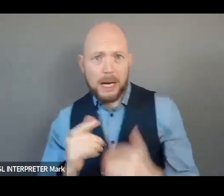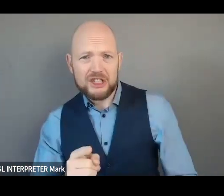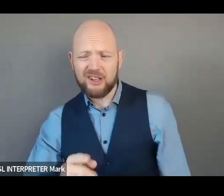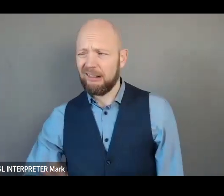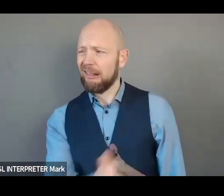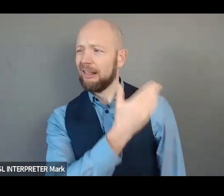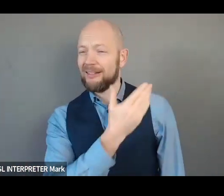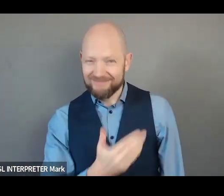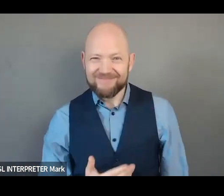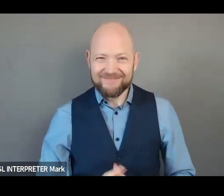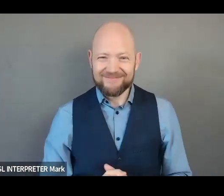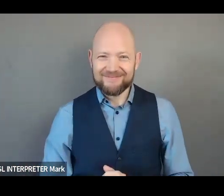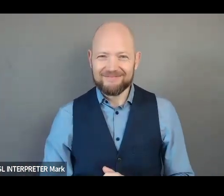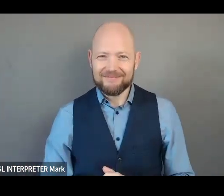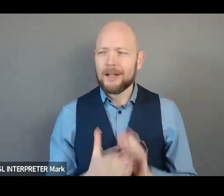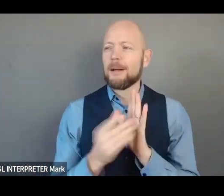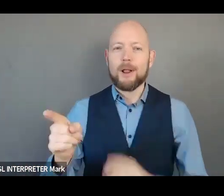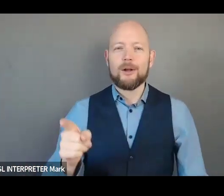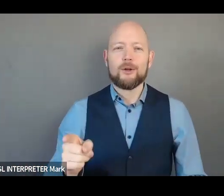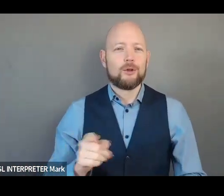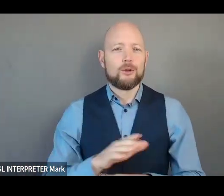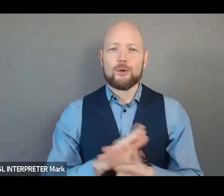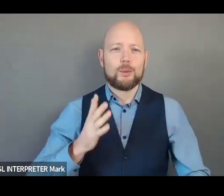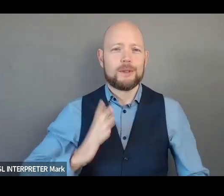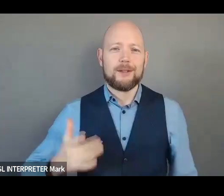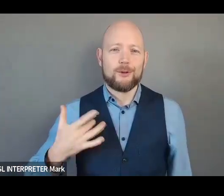So it does not need to use a toilet.